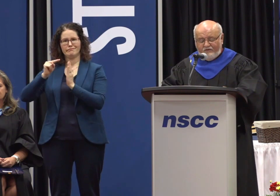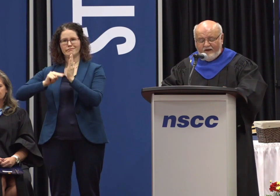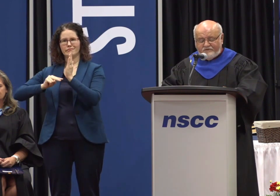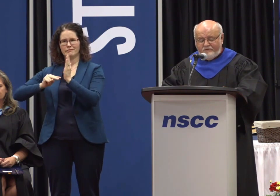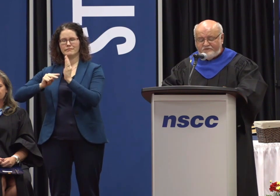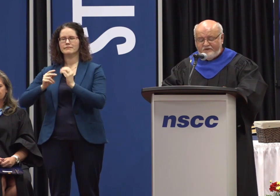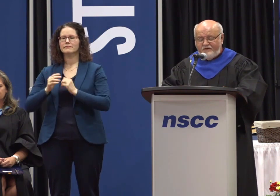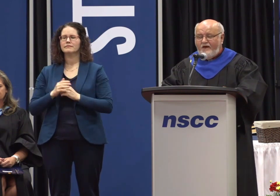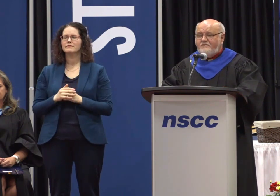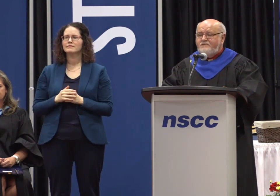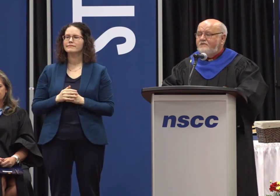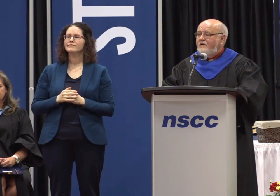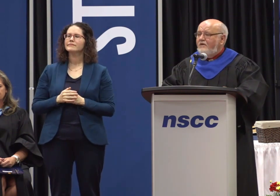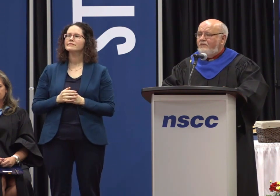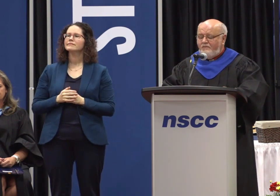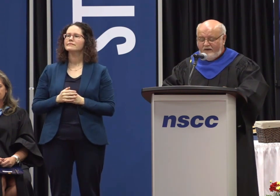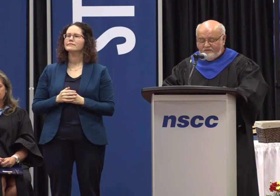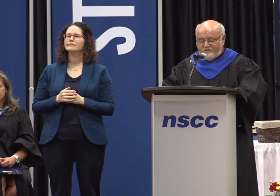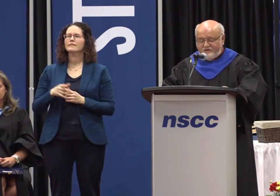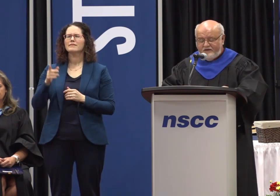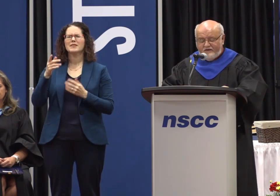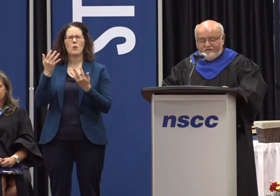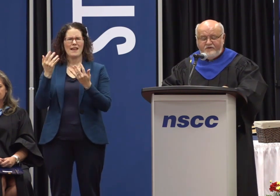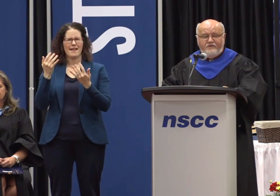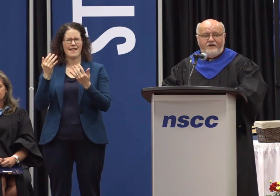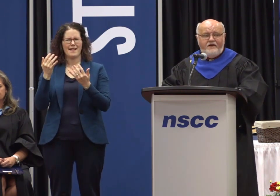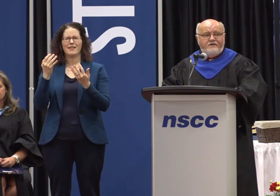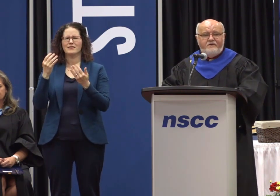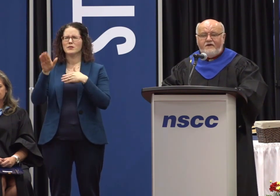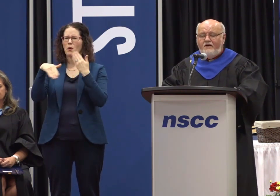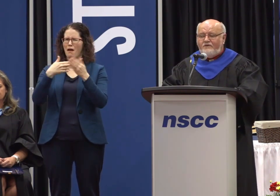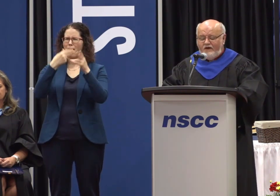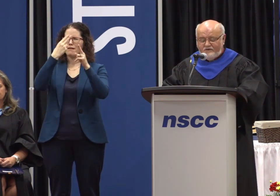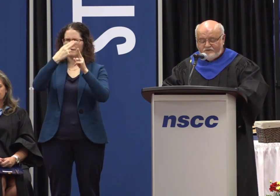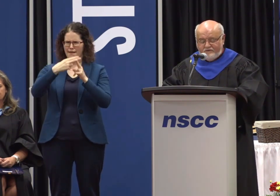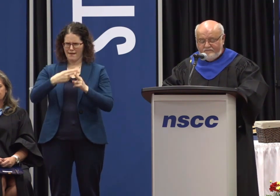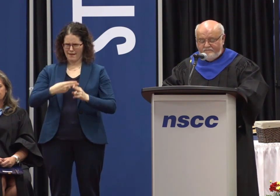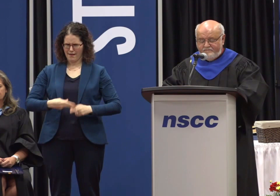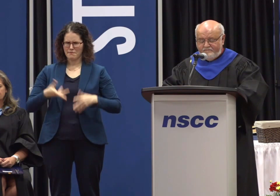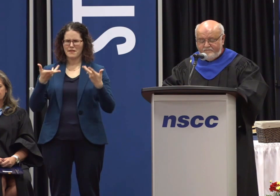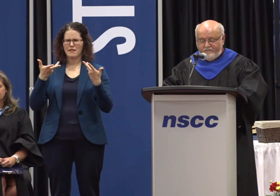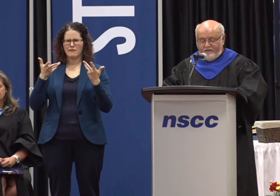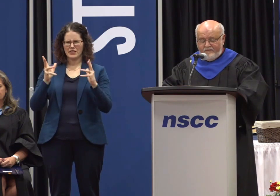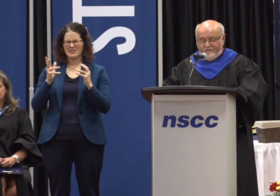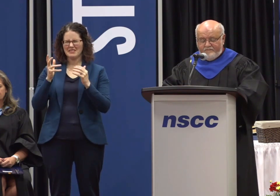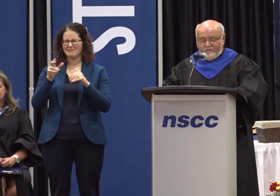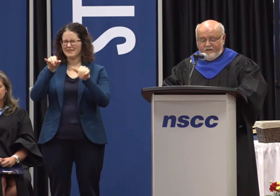that all graduates and guests remain seated until the end of the convocation.